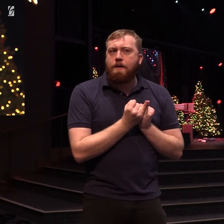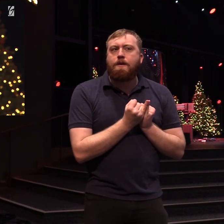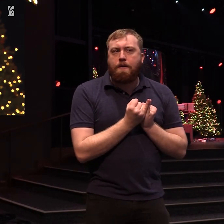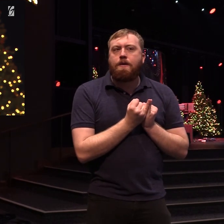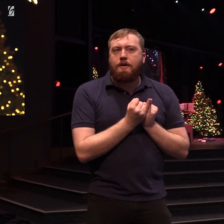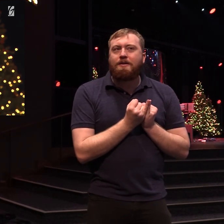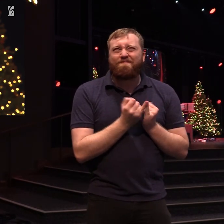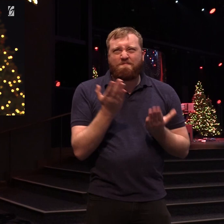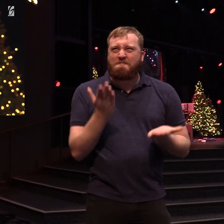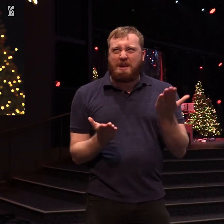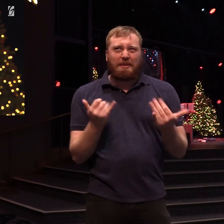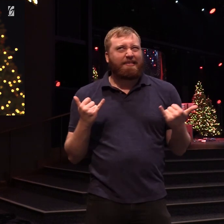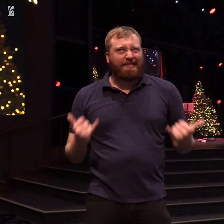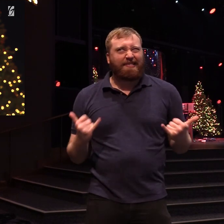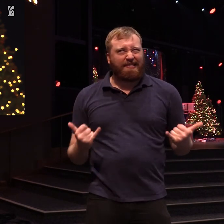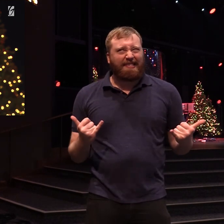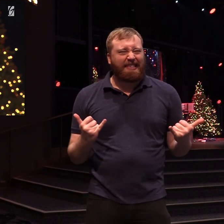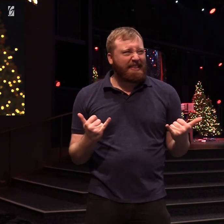perhaps today.